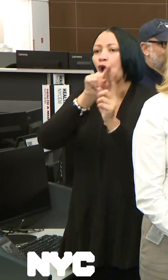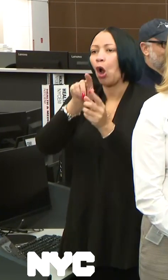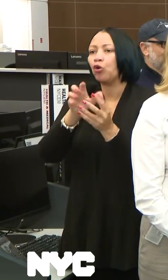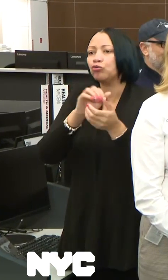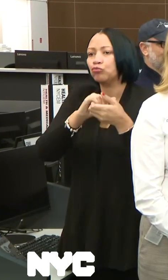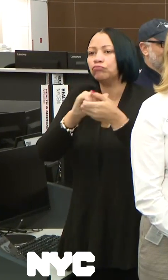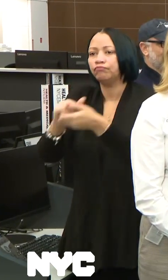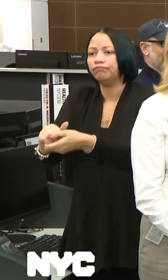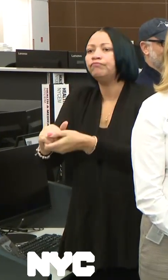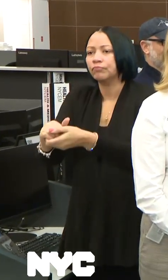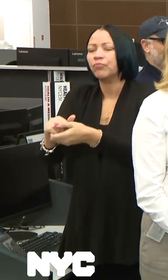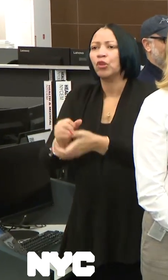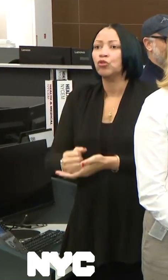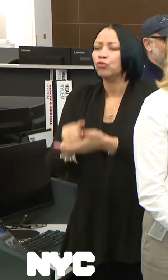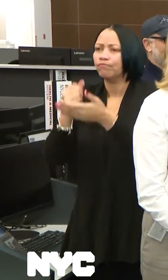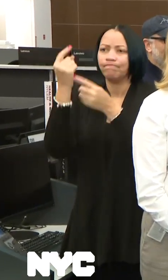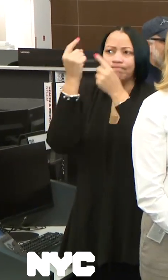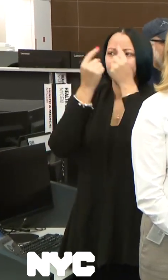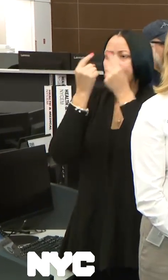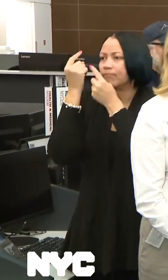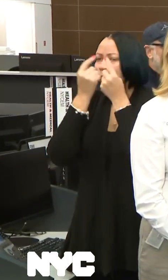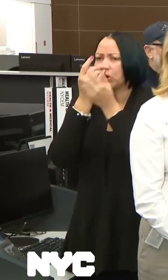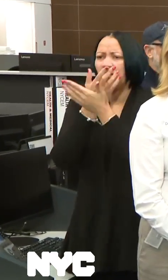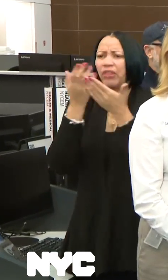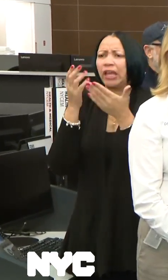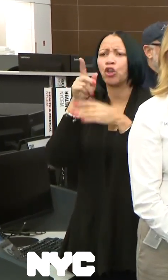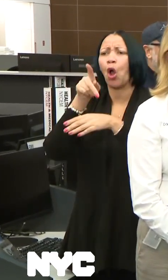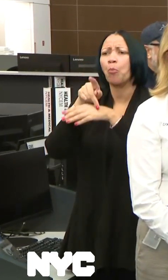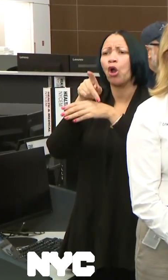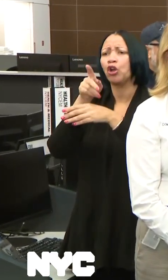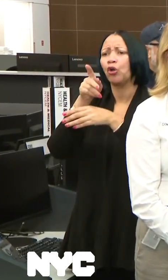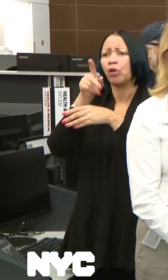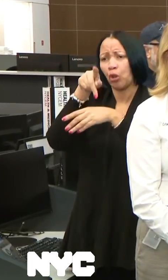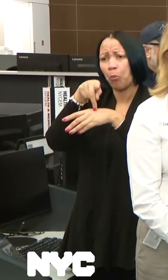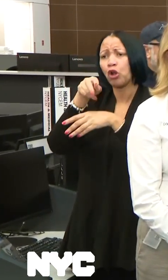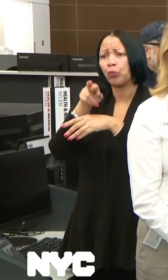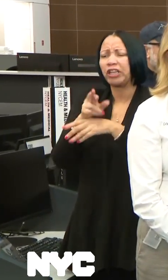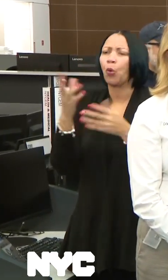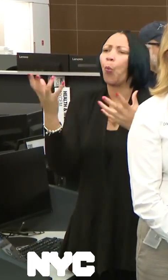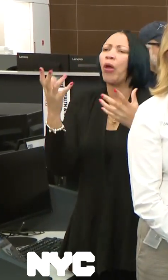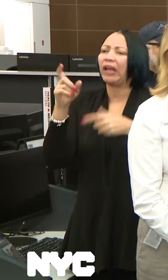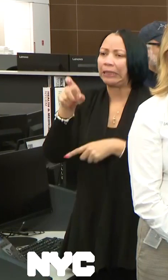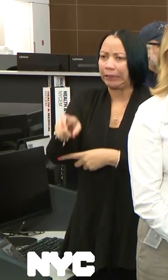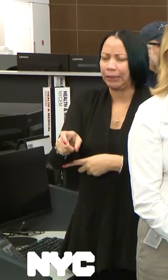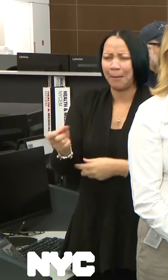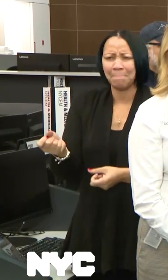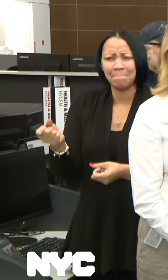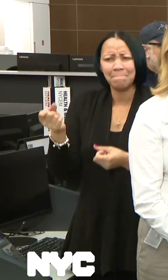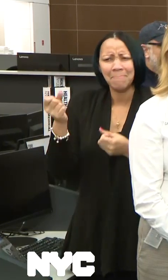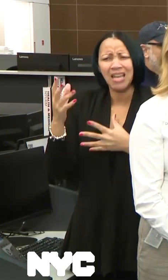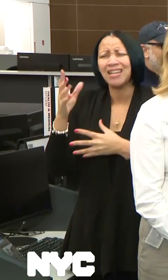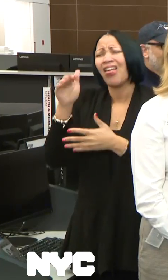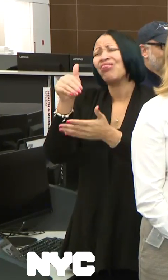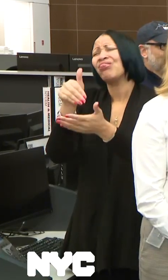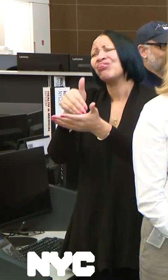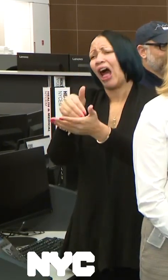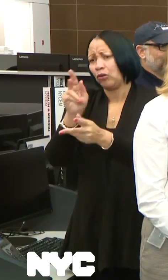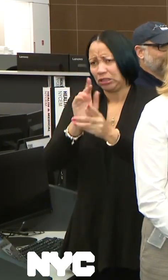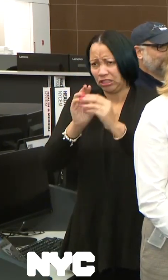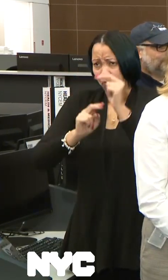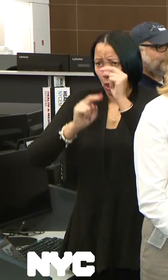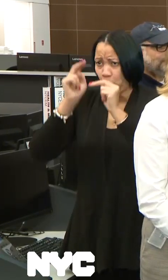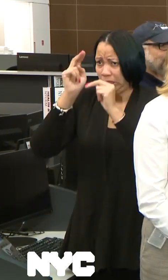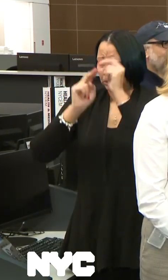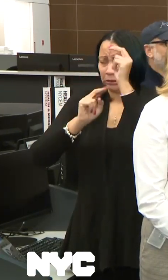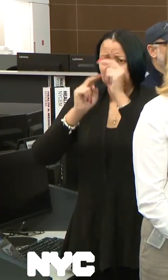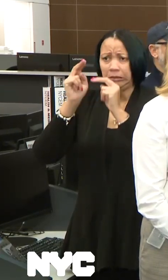to help figure out the things that Puerto Ricans need the most. Right now, there's thousands of buildings in Puerto Rico. They don't even know if they're safe